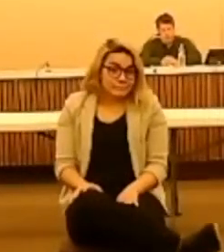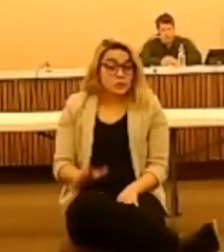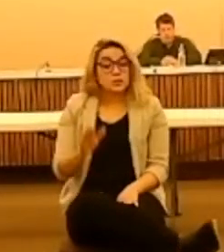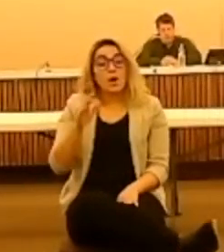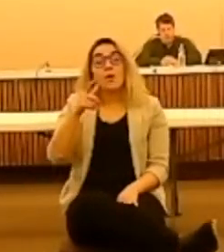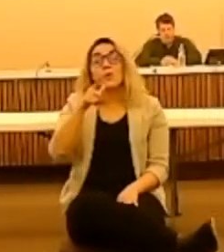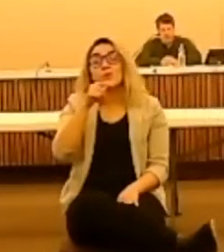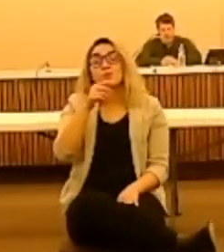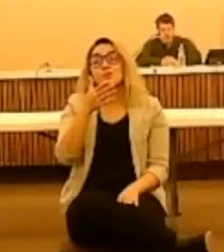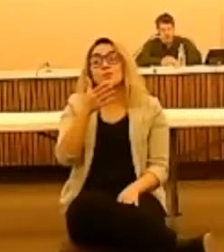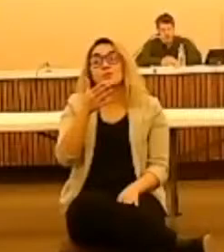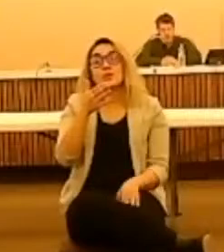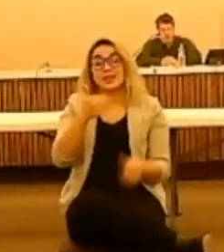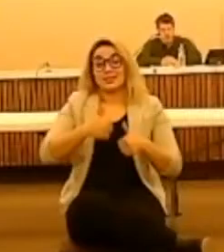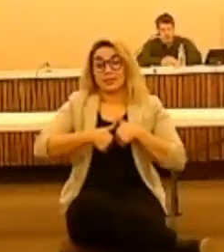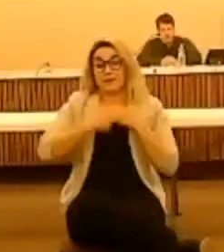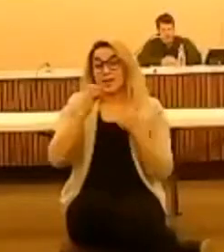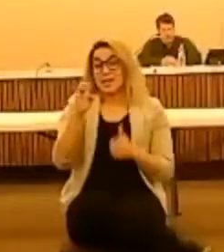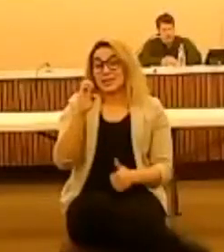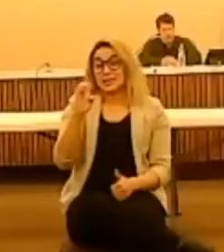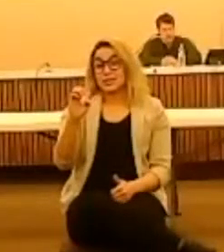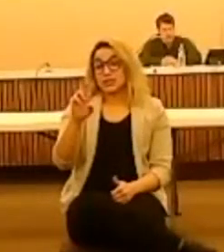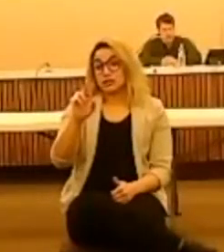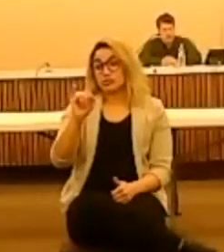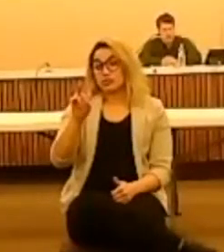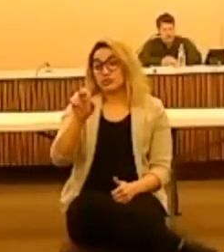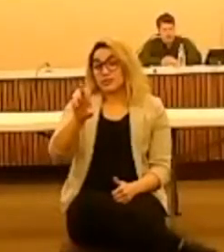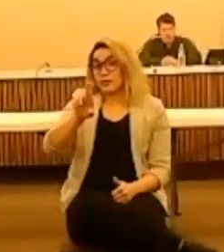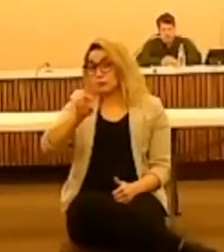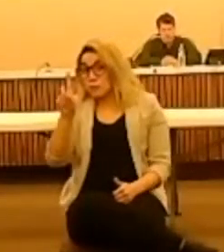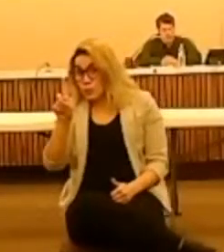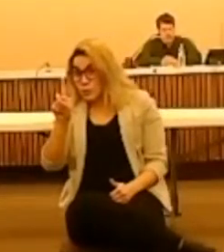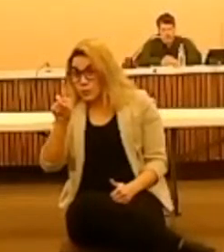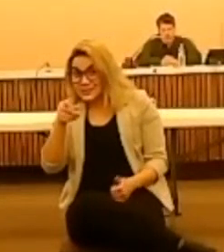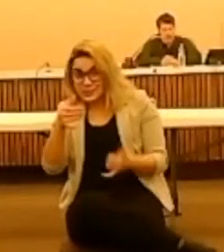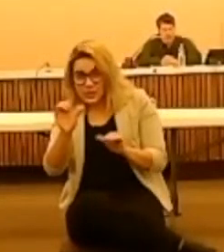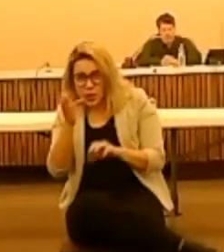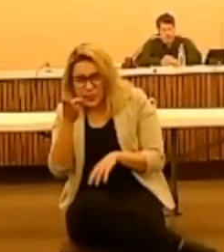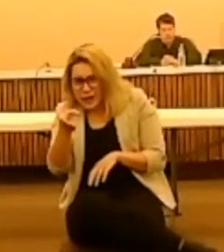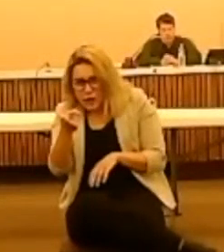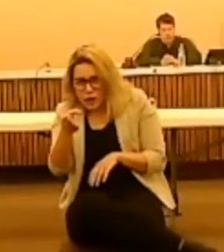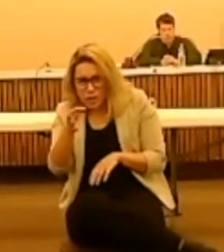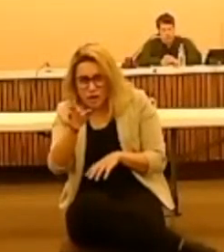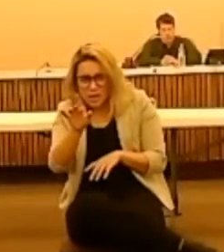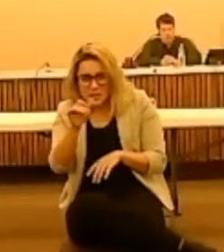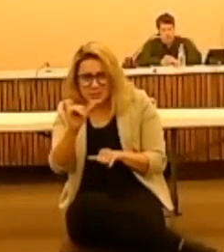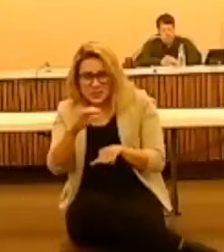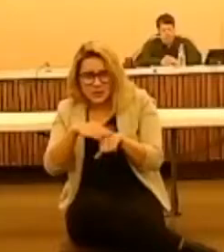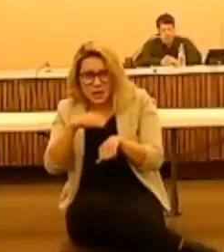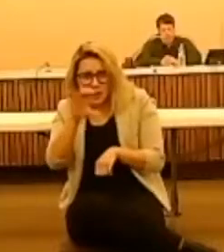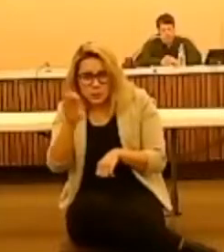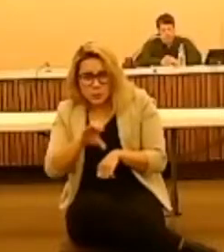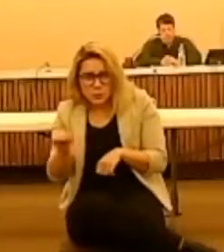folks who live on East River Road are still there, not to say not to go get